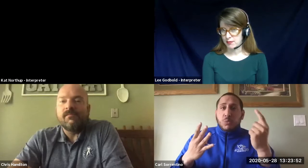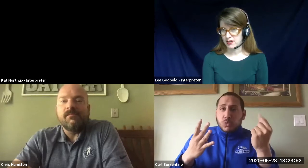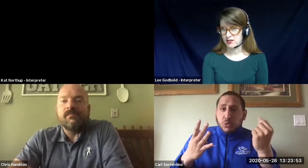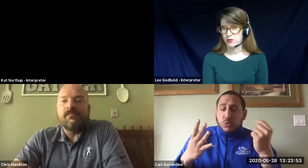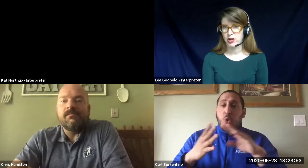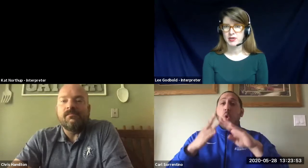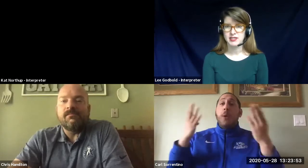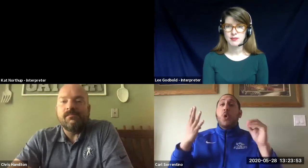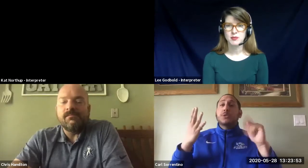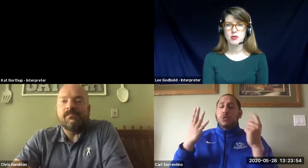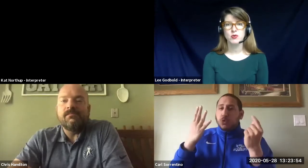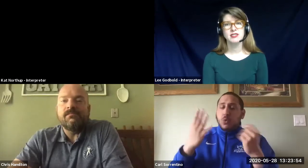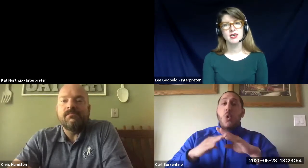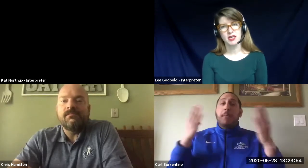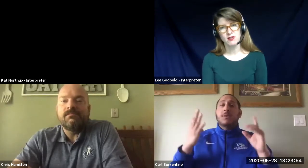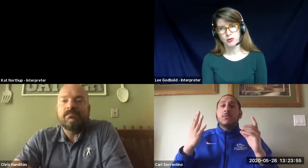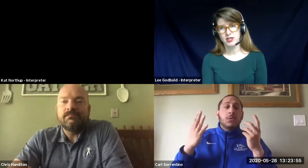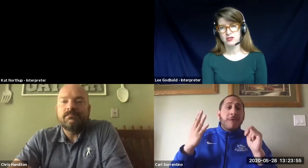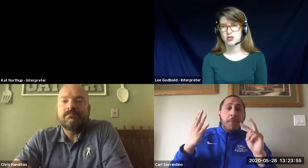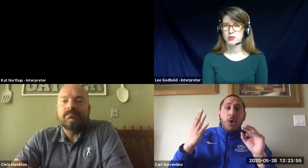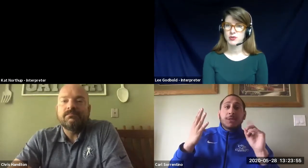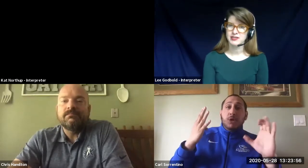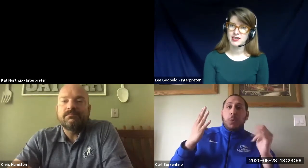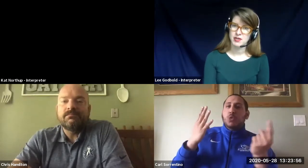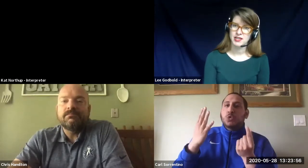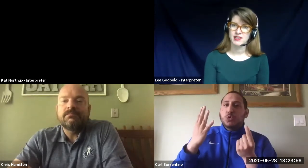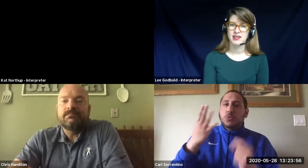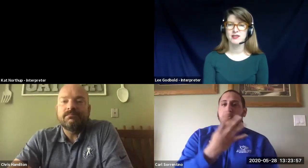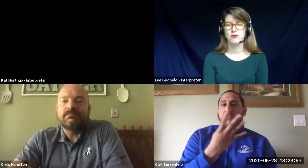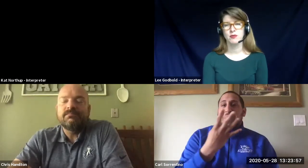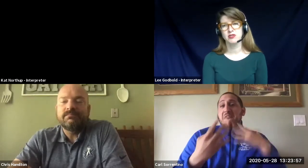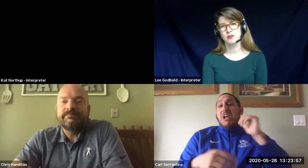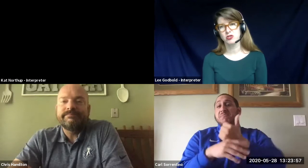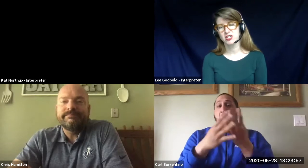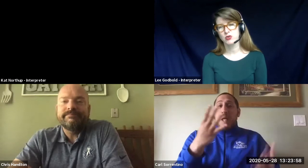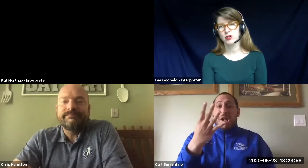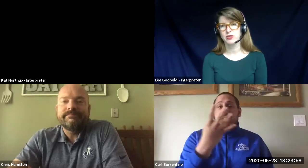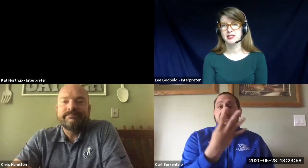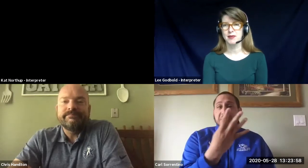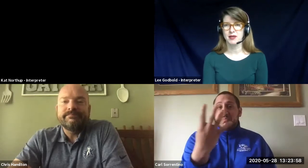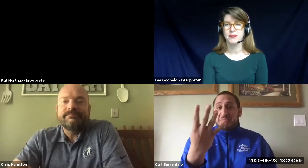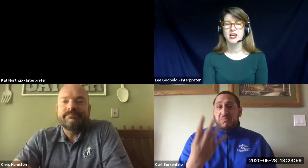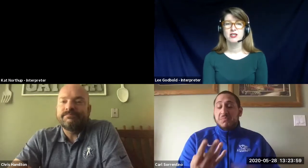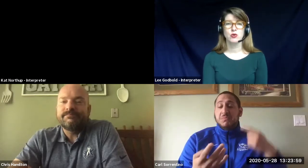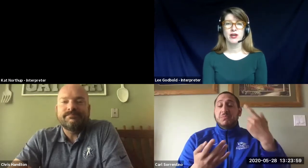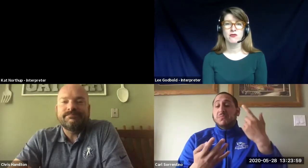that mean? If we open in September, what does that mean? If we open October, what does that mean? And then November, December, January, what does that mean? So we have